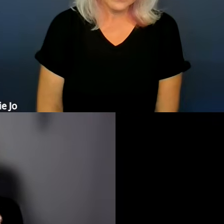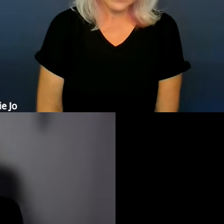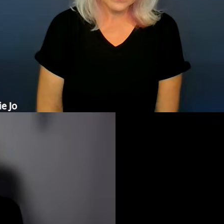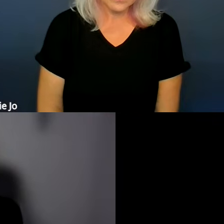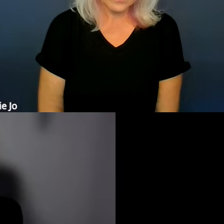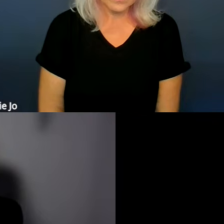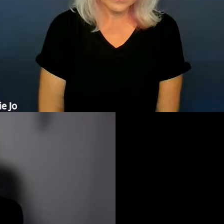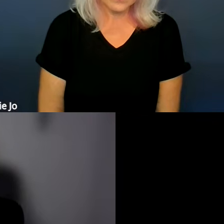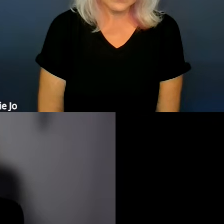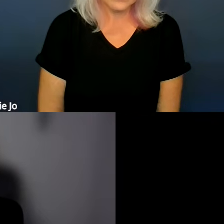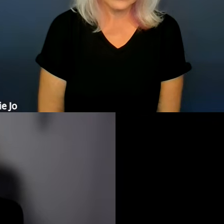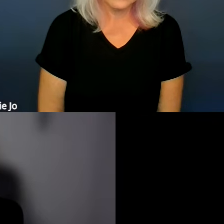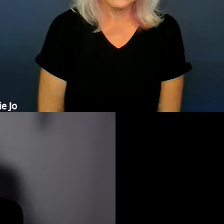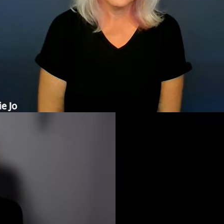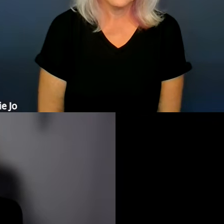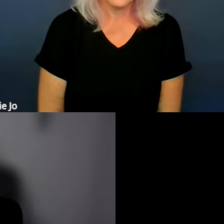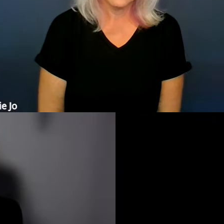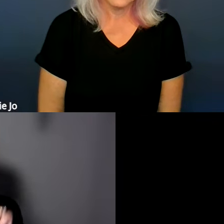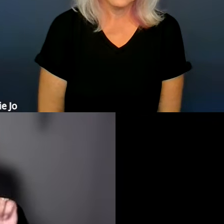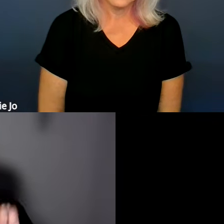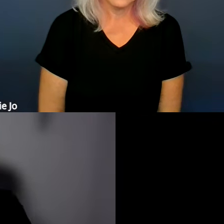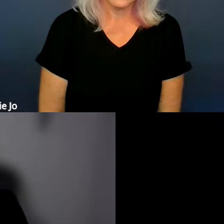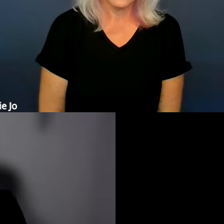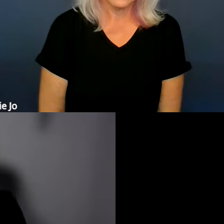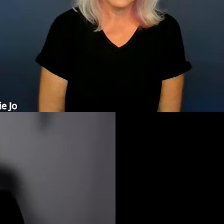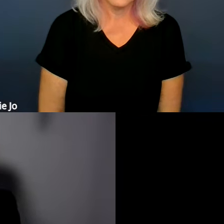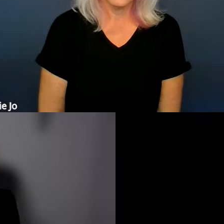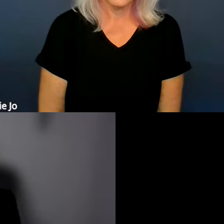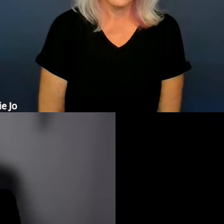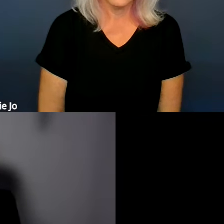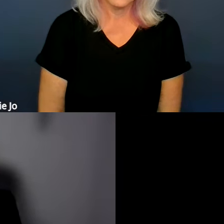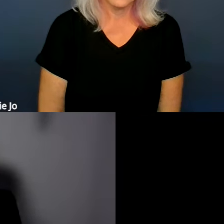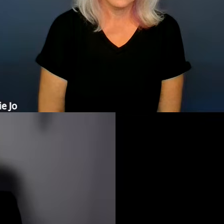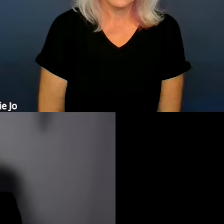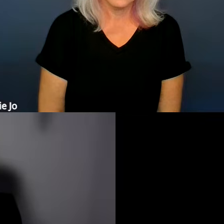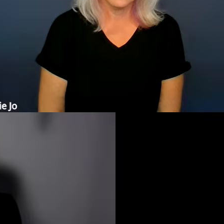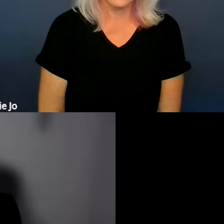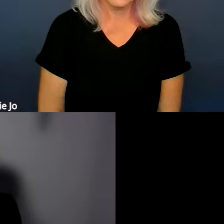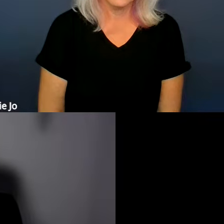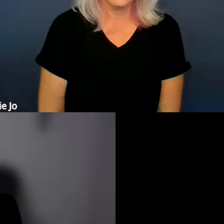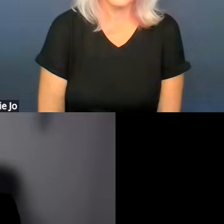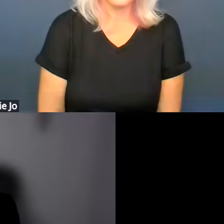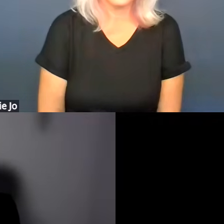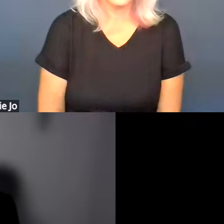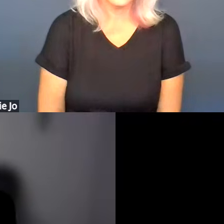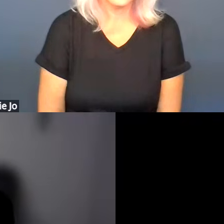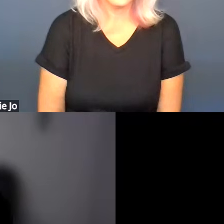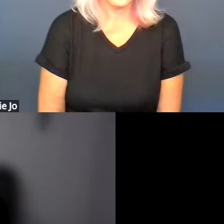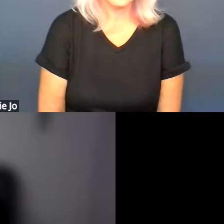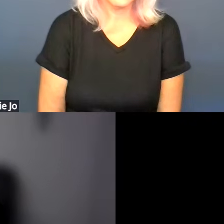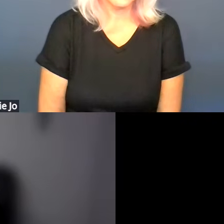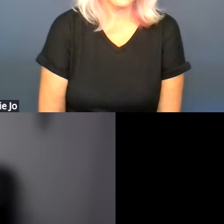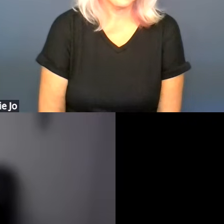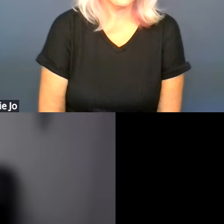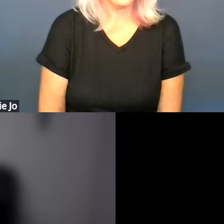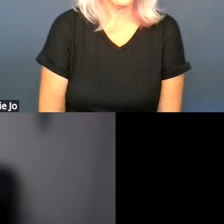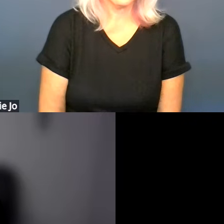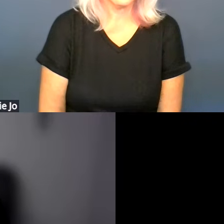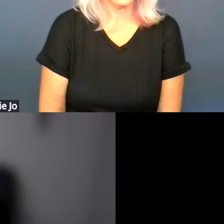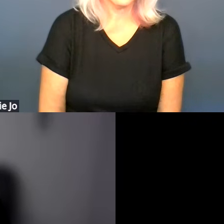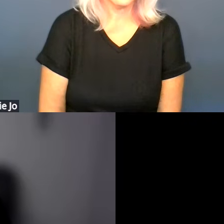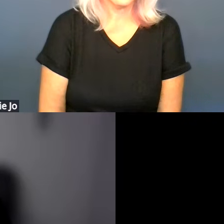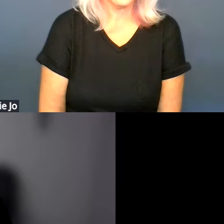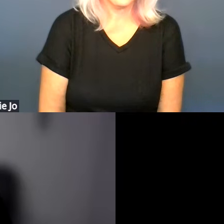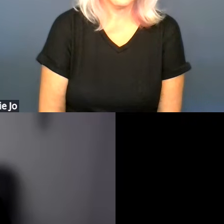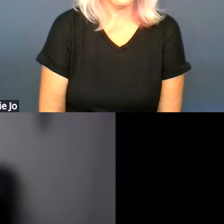two provisions in the order in which they appear within the law that the voter is being asked to adopt. It's not a formality. It gives the voter a summary